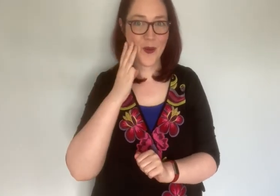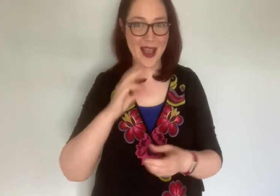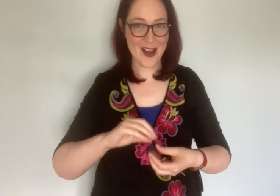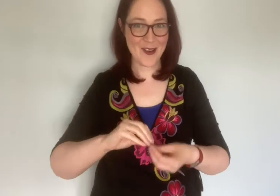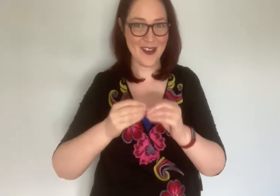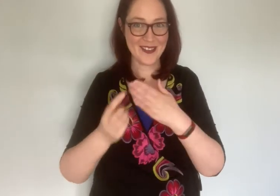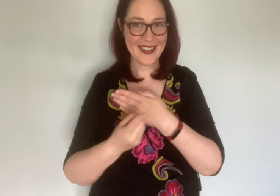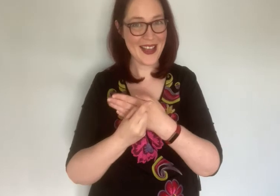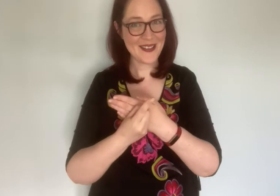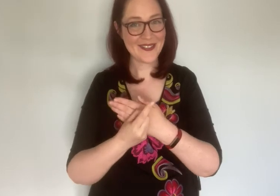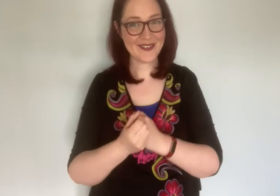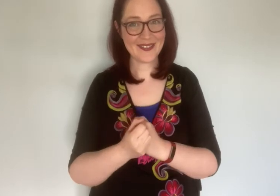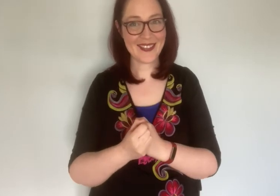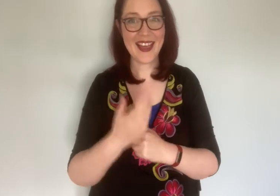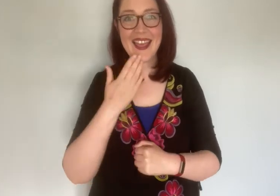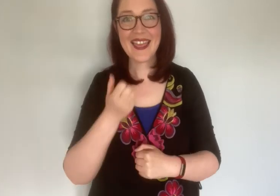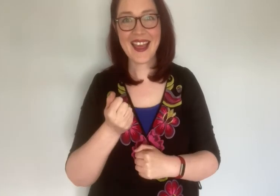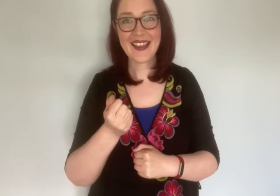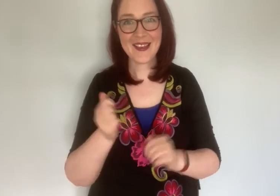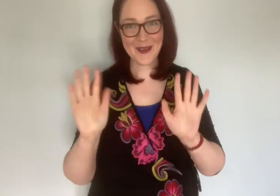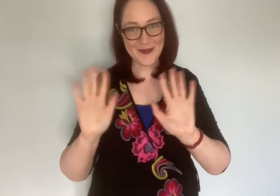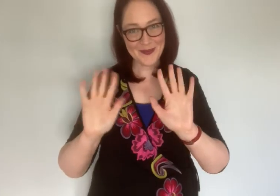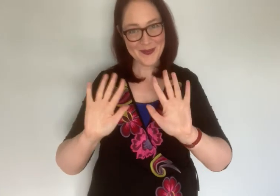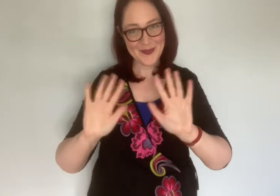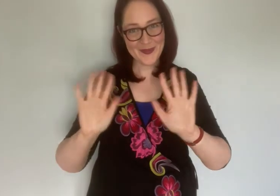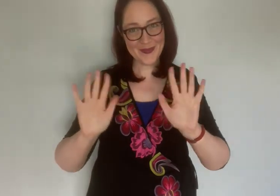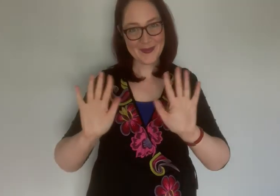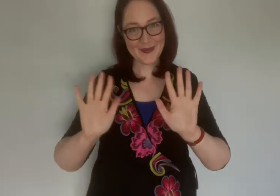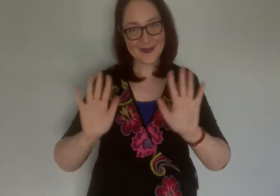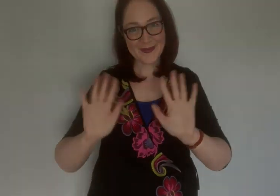And thank you very much. I'll see you soon. Bye.